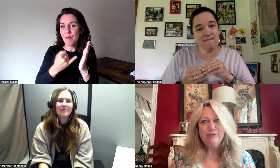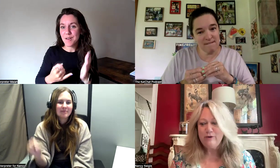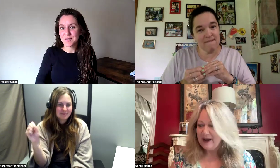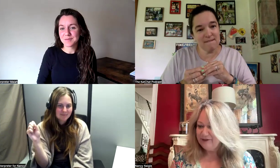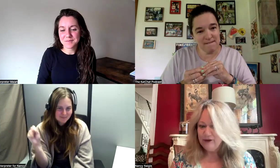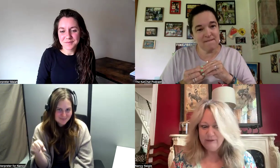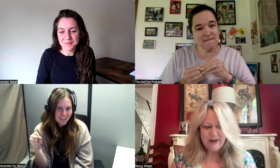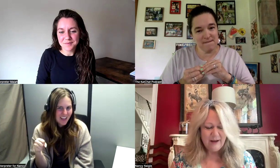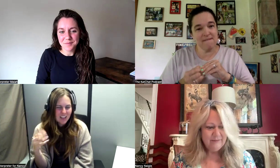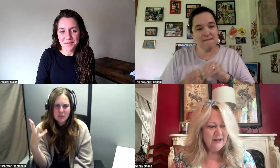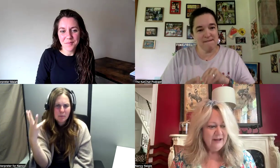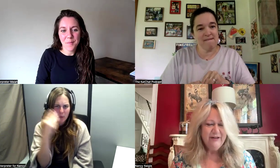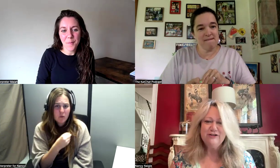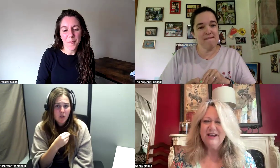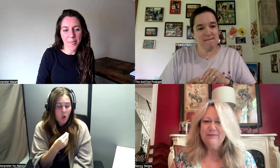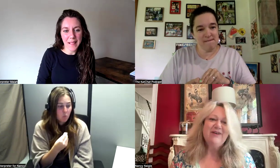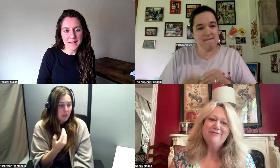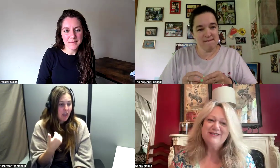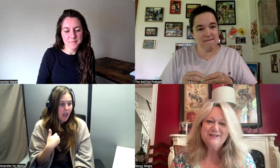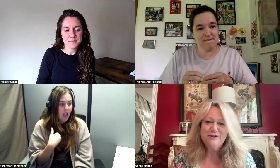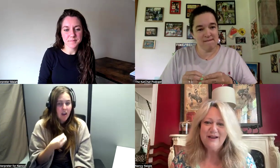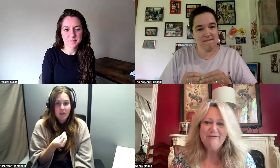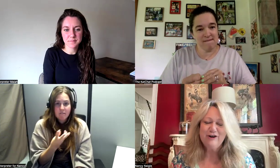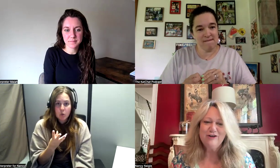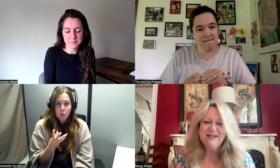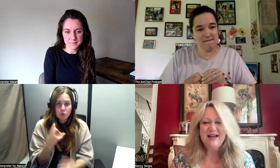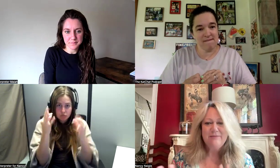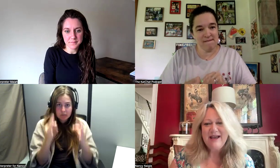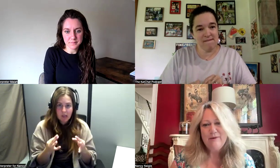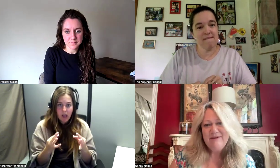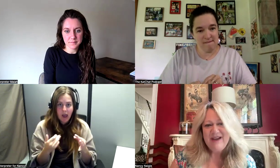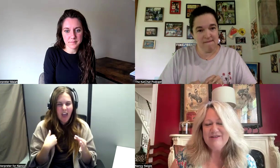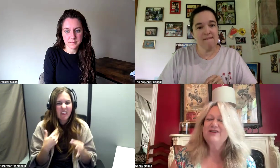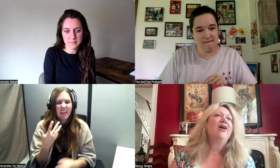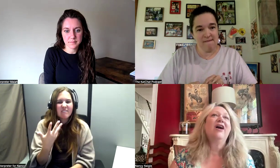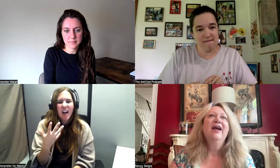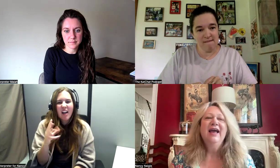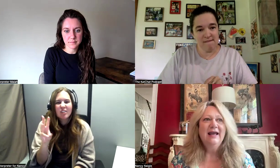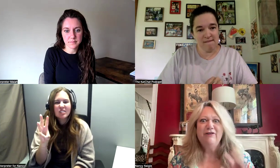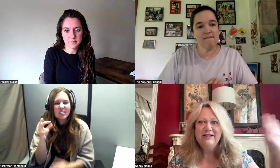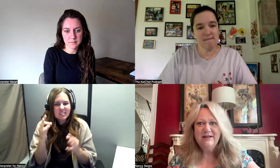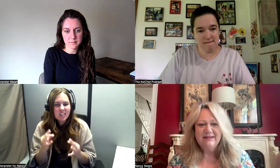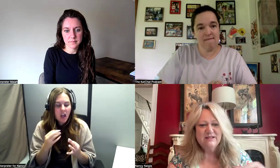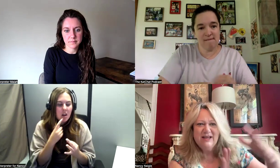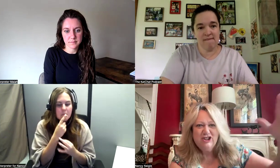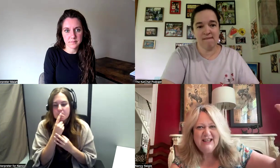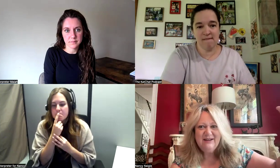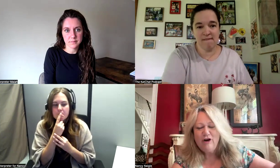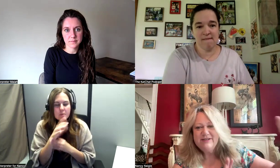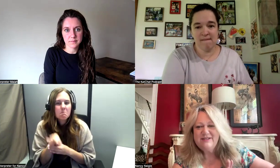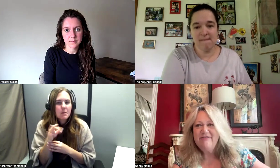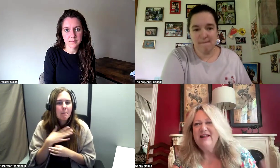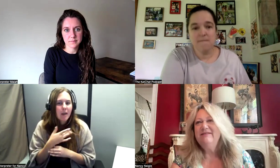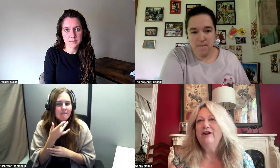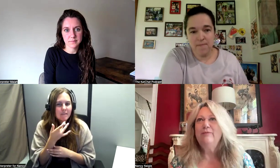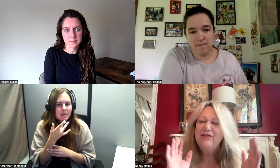went through quite a few. They usually give me 5 or 6 to look at first. And I kind of pick out what my favorites are. And I've already done like this big sheet of